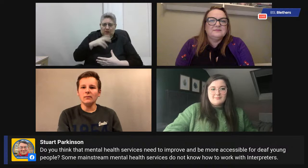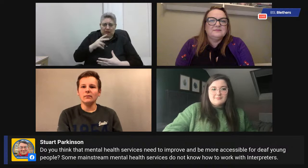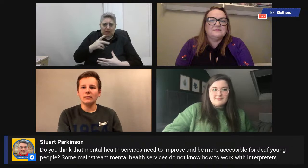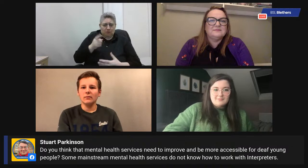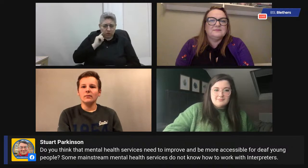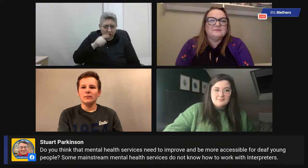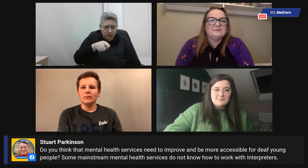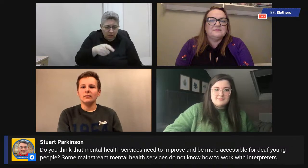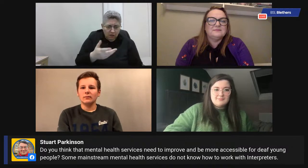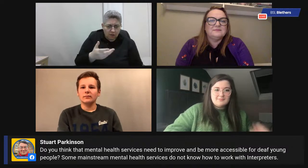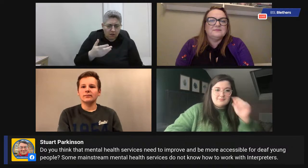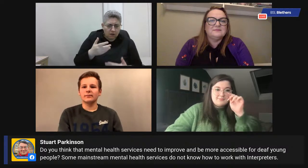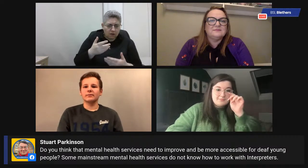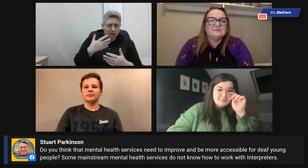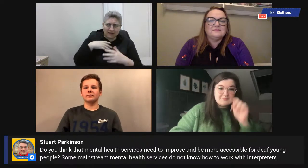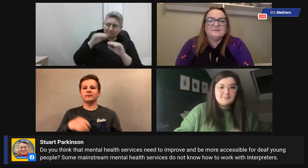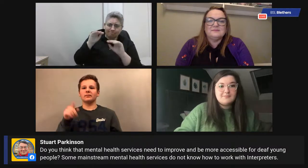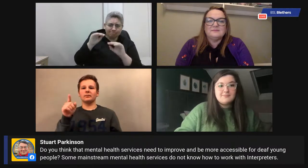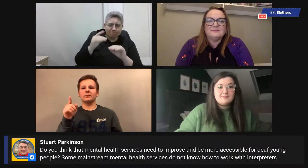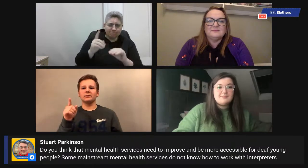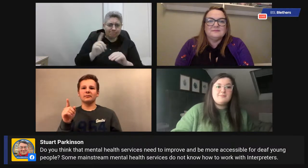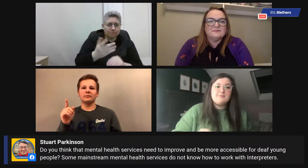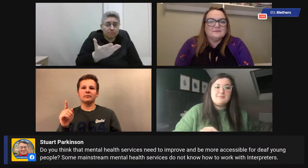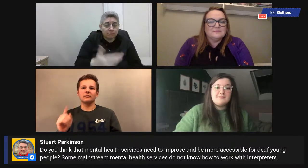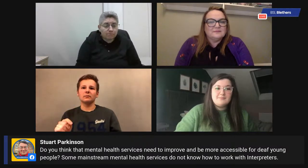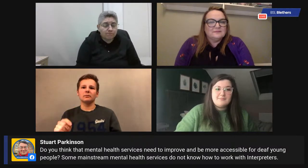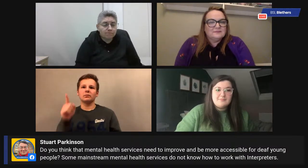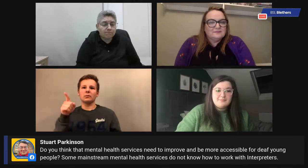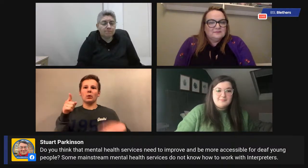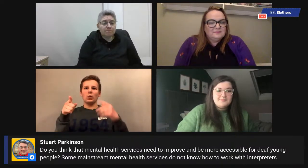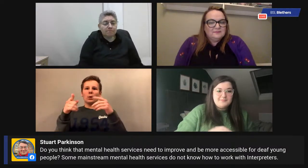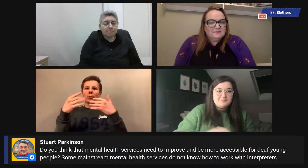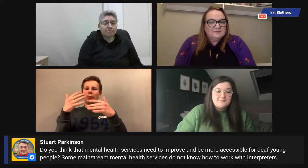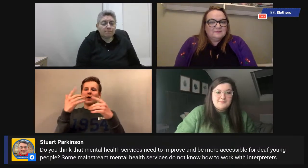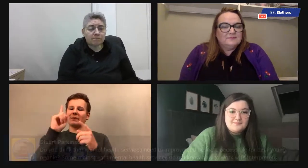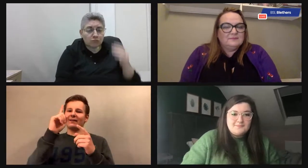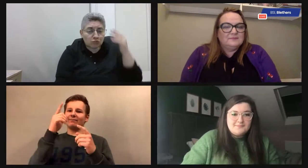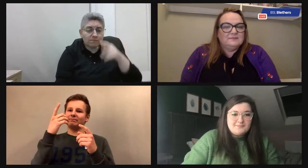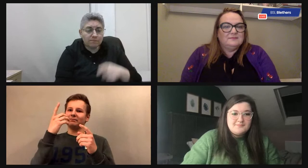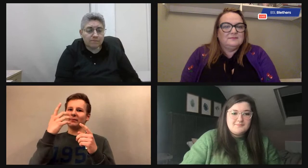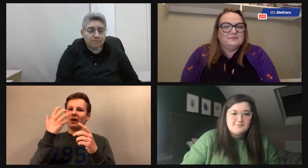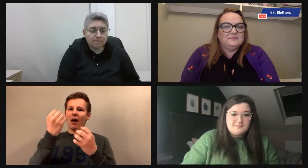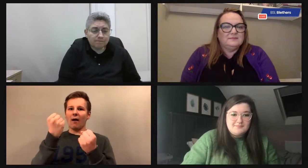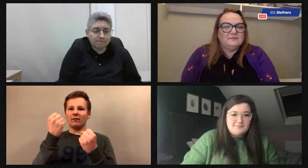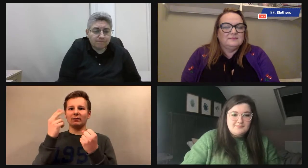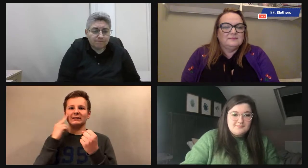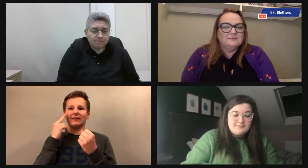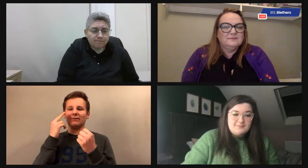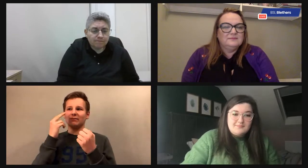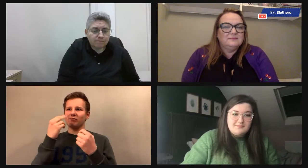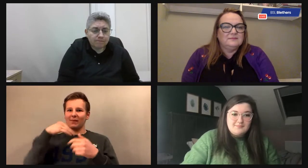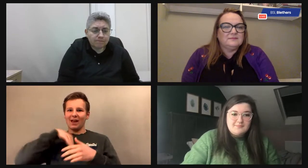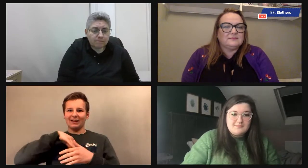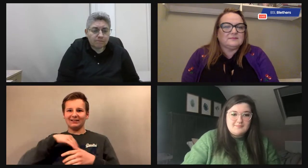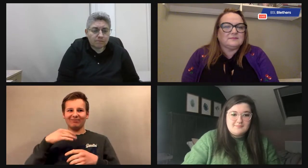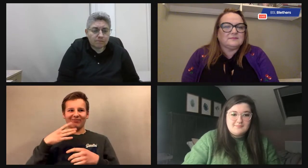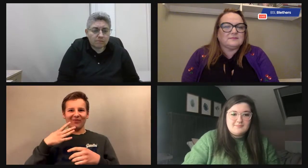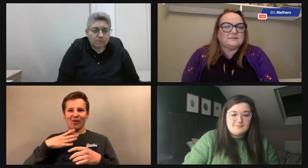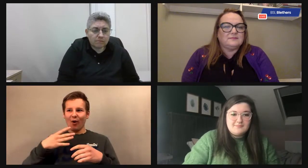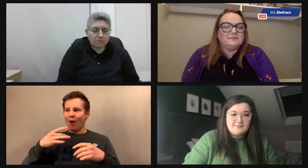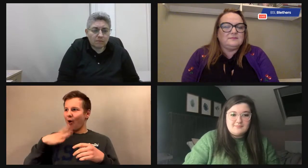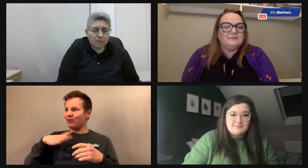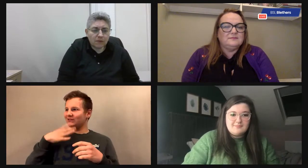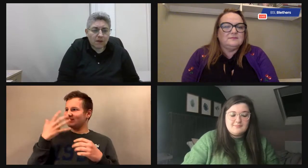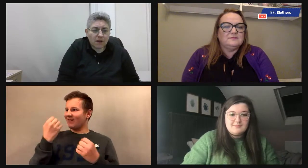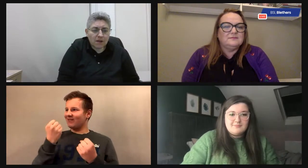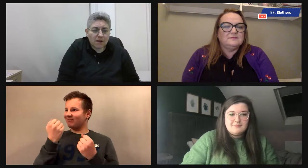what happens if you want to kind of resolve this? Do we train more interpreters? Do we train interpreters better? What